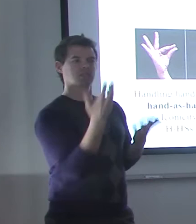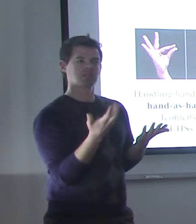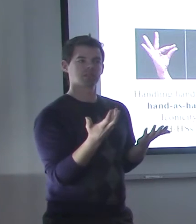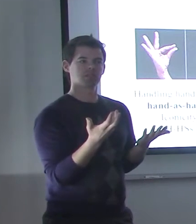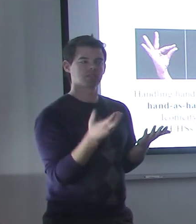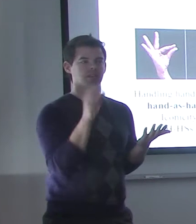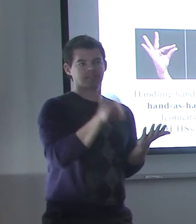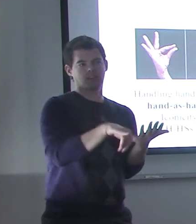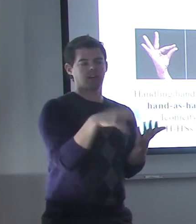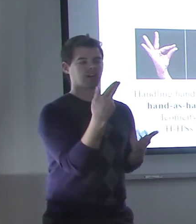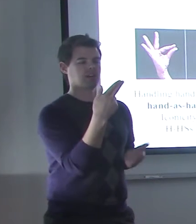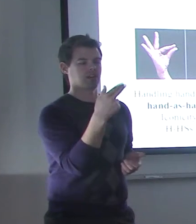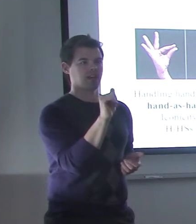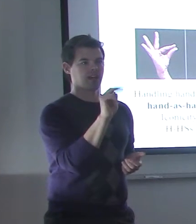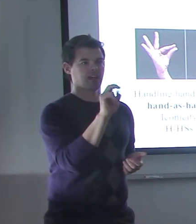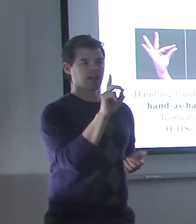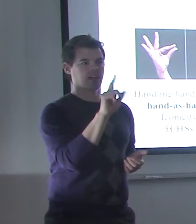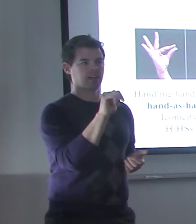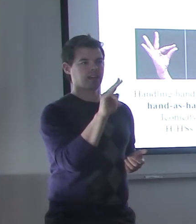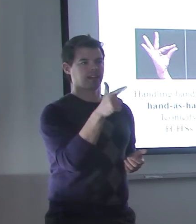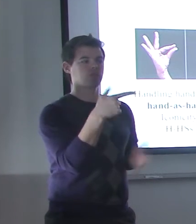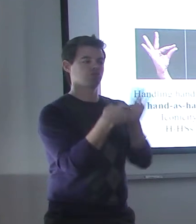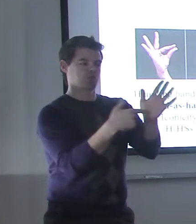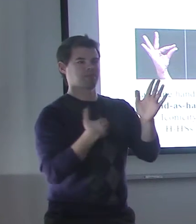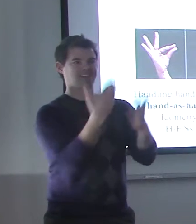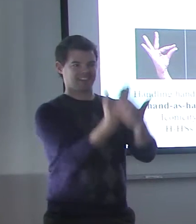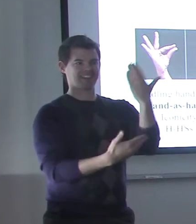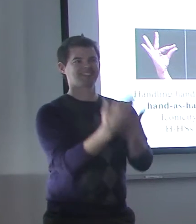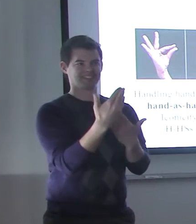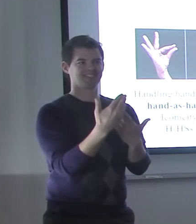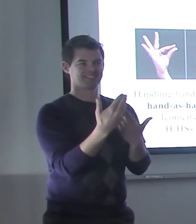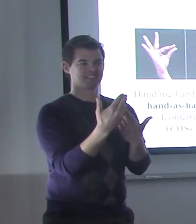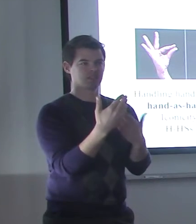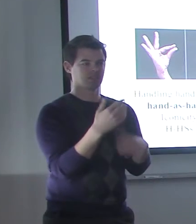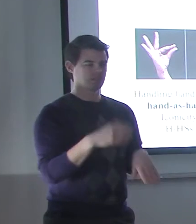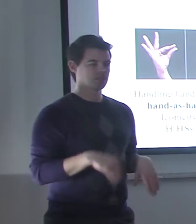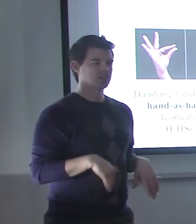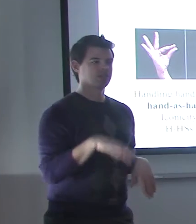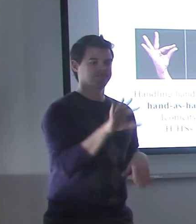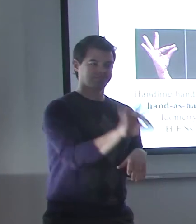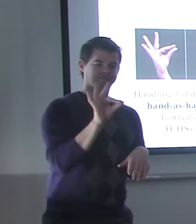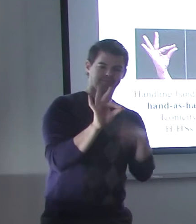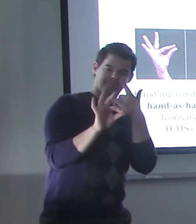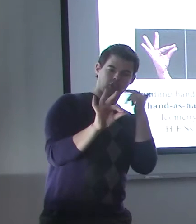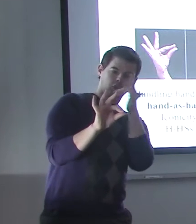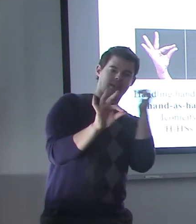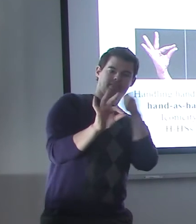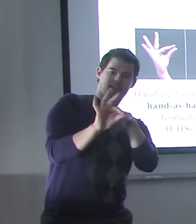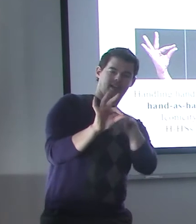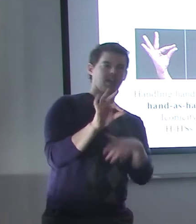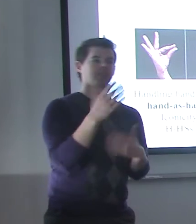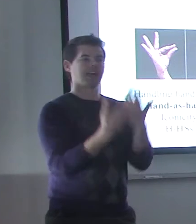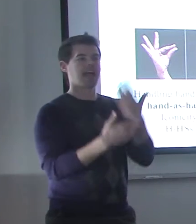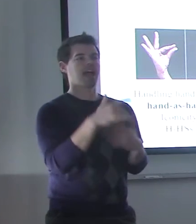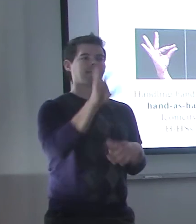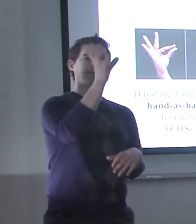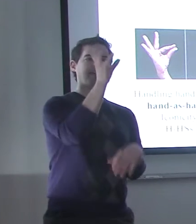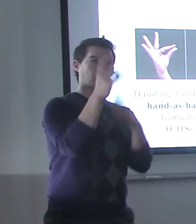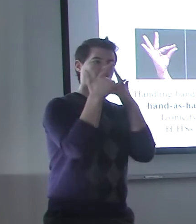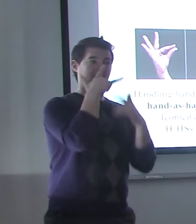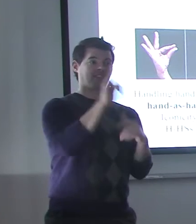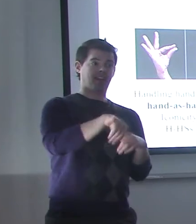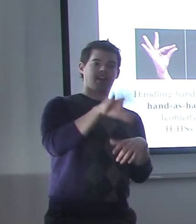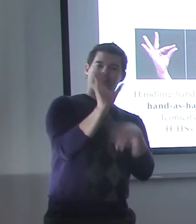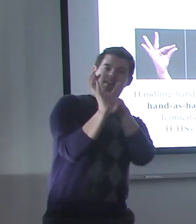representation of the hand is the hand. And so it's got hand as hand iconicity. And they'll be abbreviated